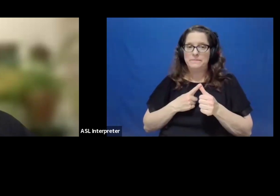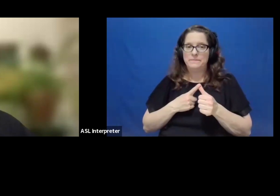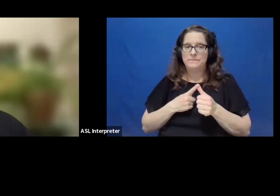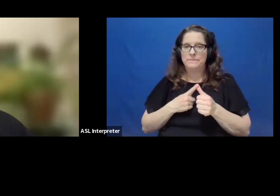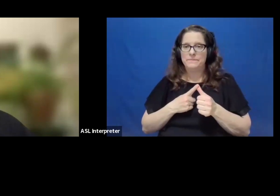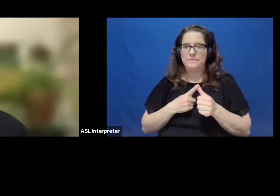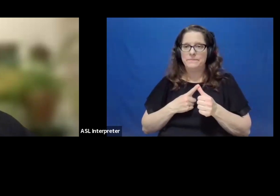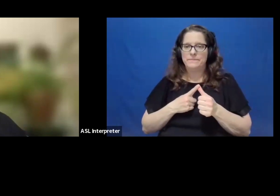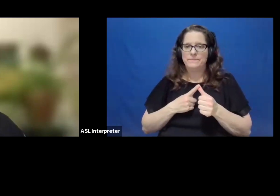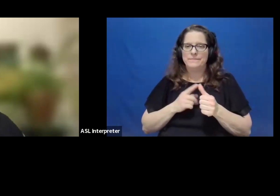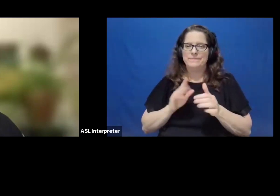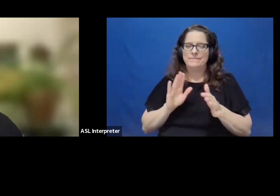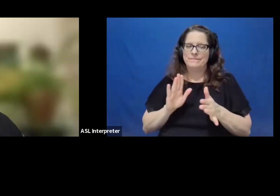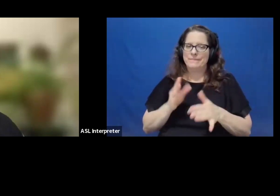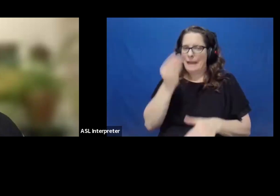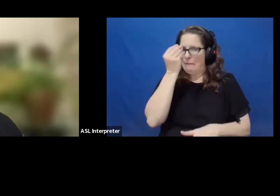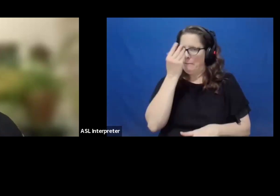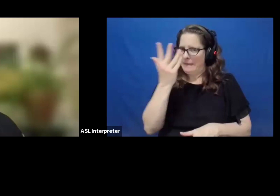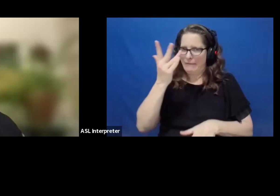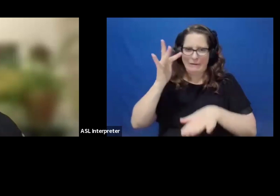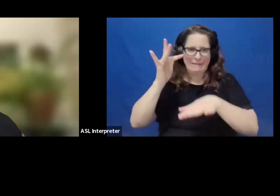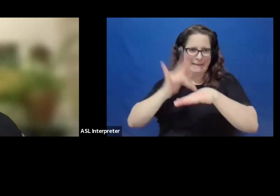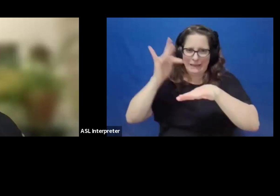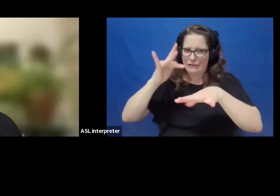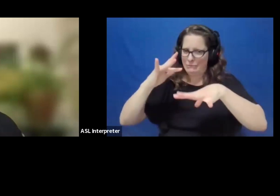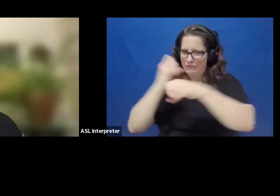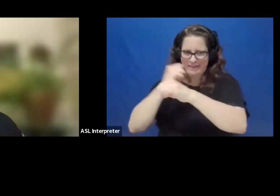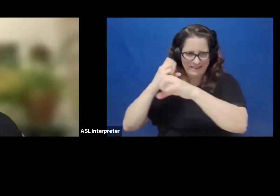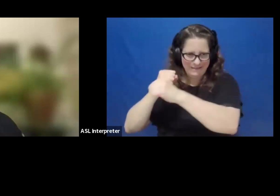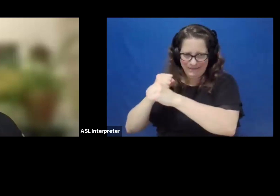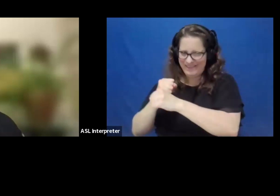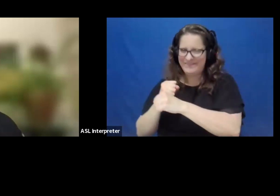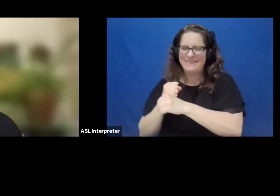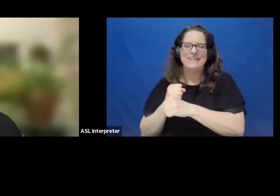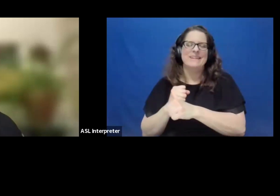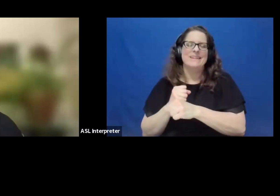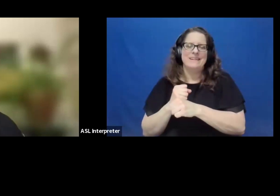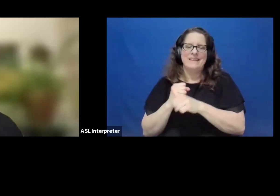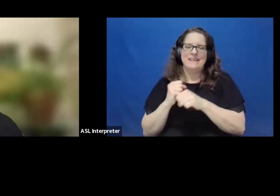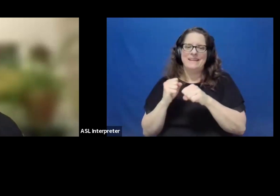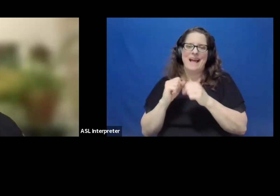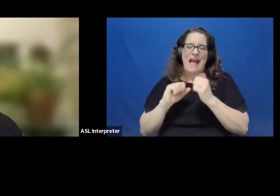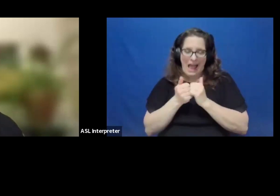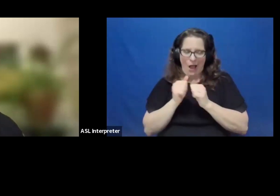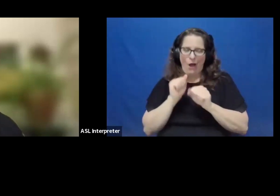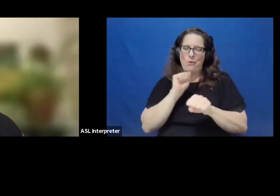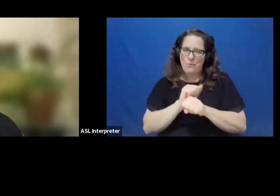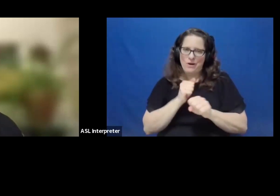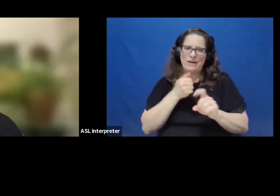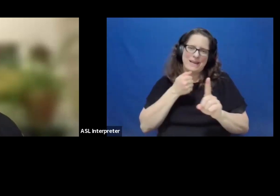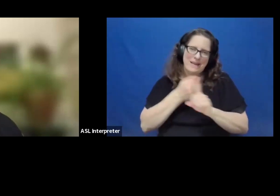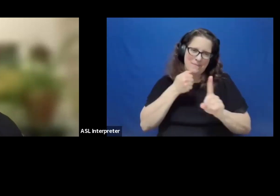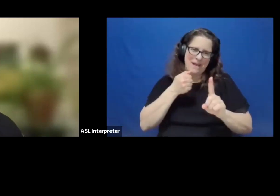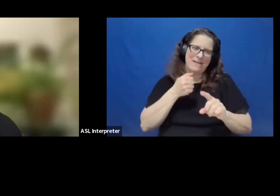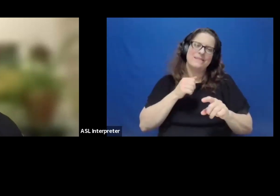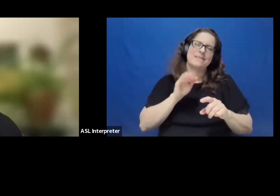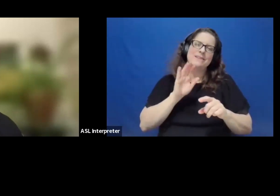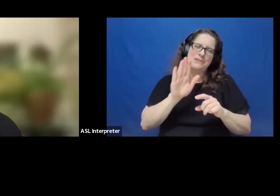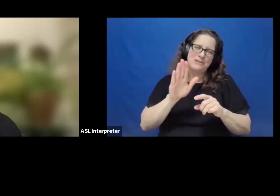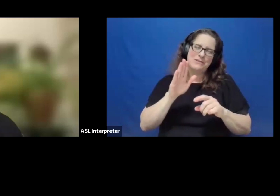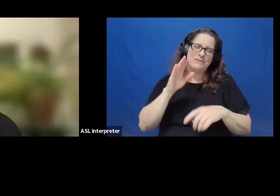you the briefest summary of how work affects these benefits. There are, as